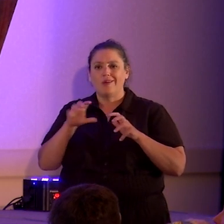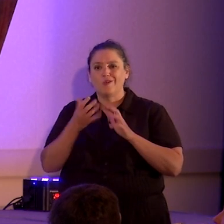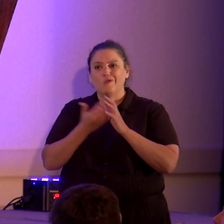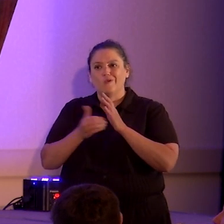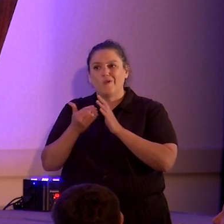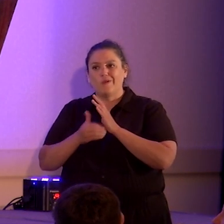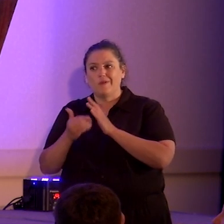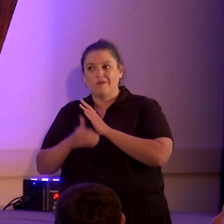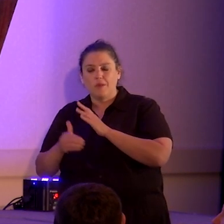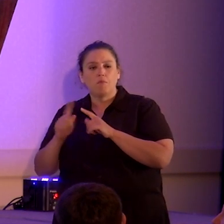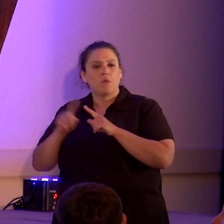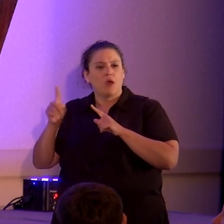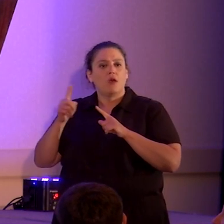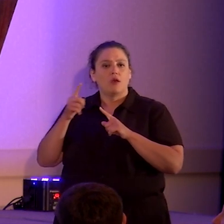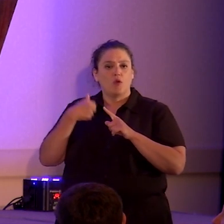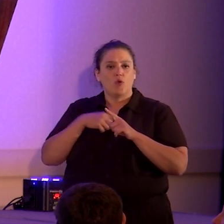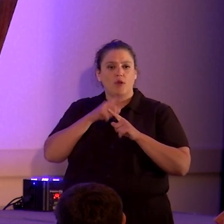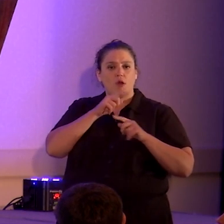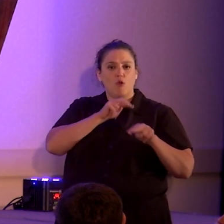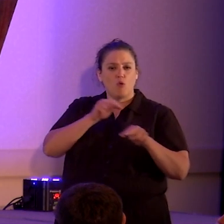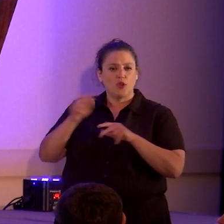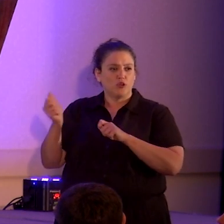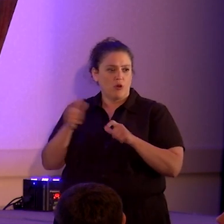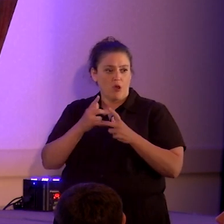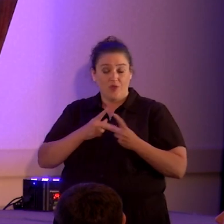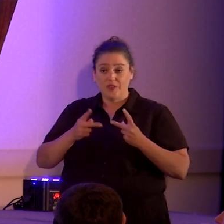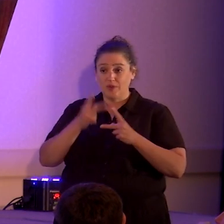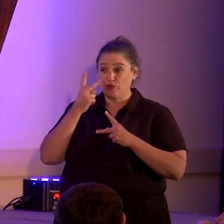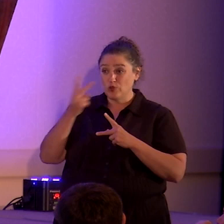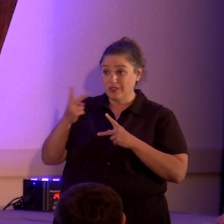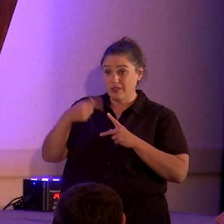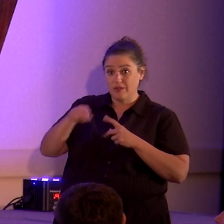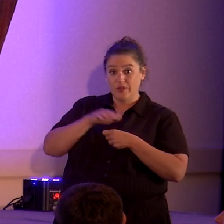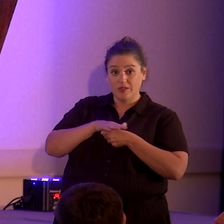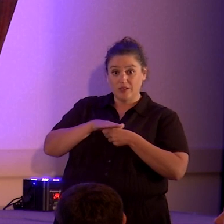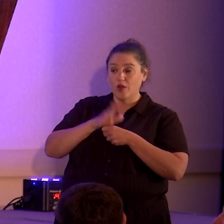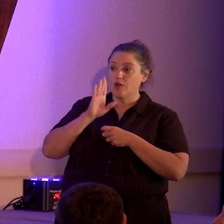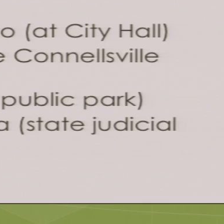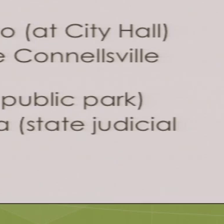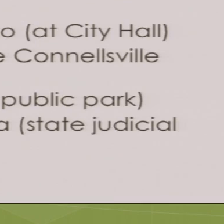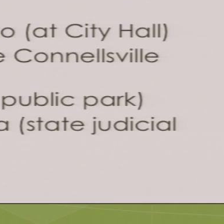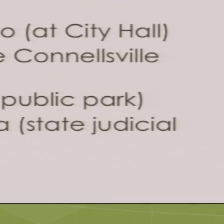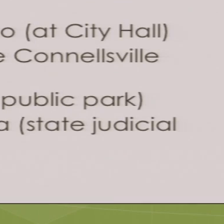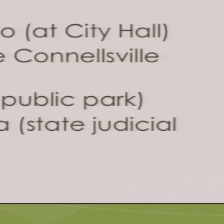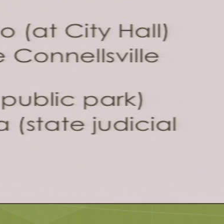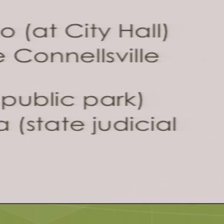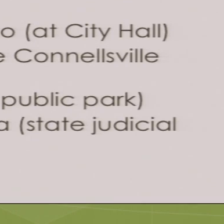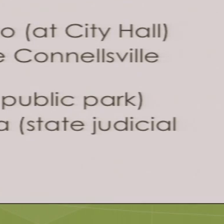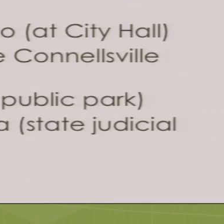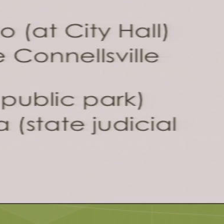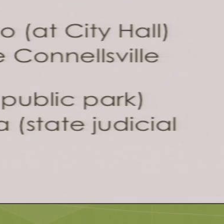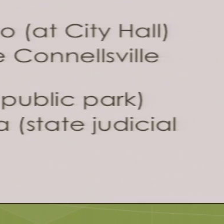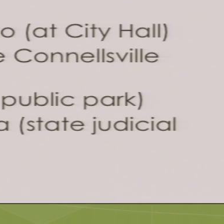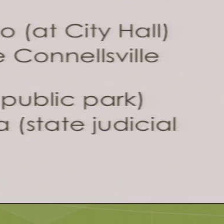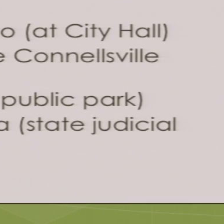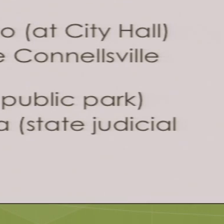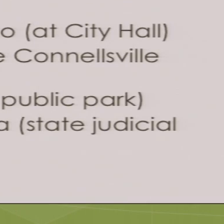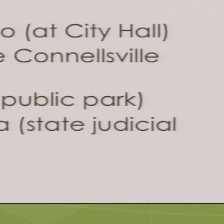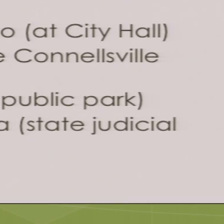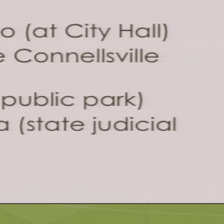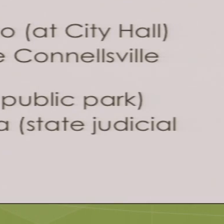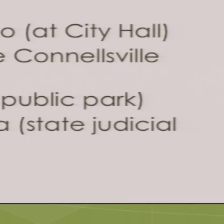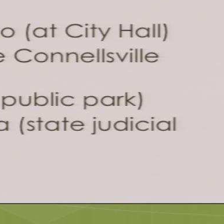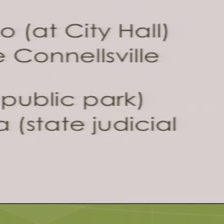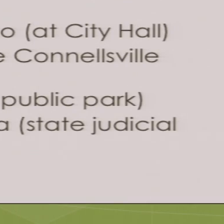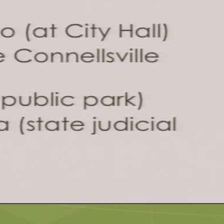we are keeping an eye on all these places to see if these are areas where we'll pursue. Montgomery, Alabama, which will come up again later in